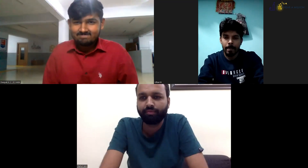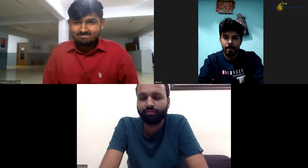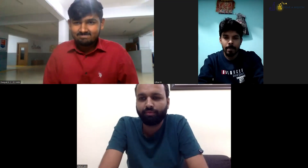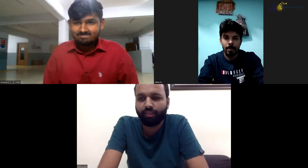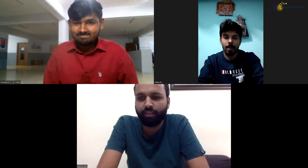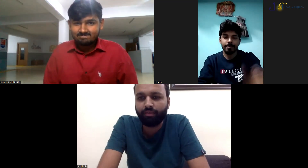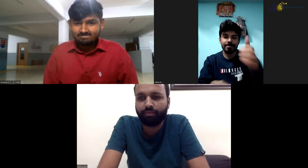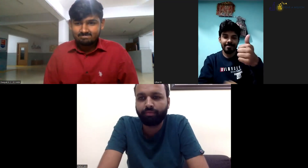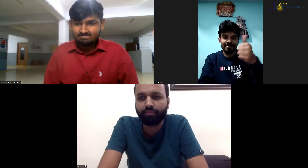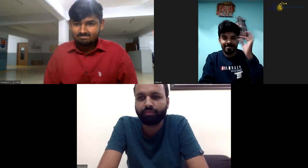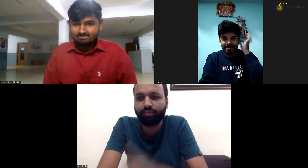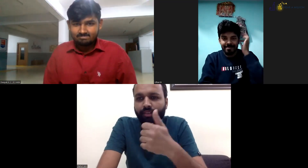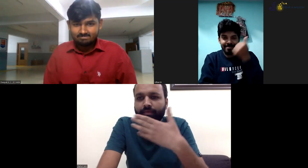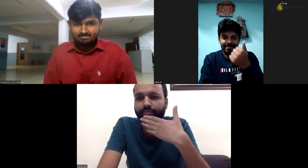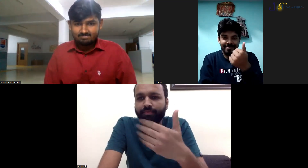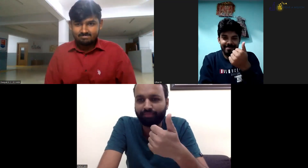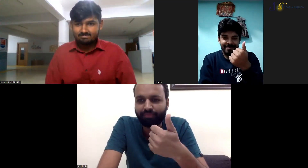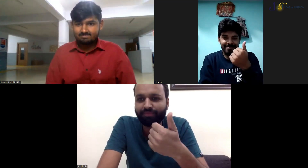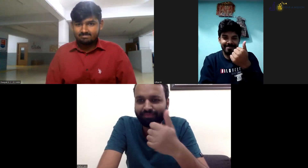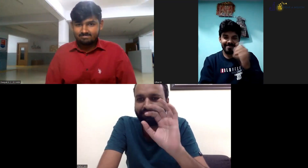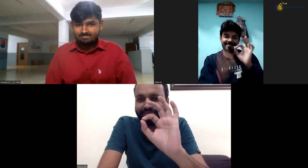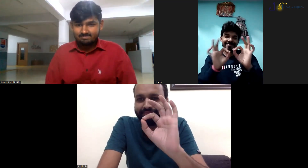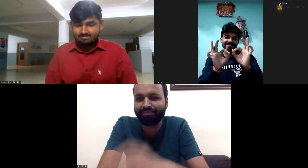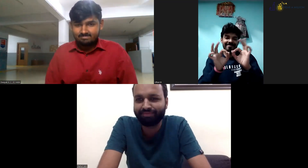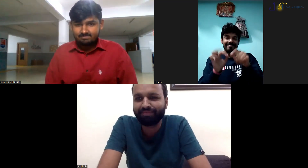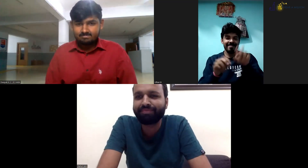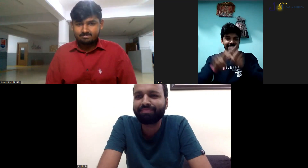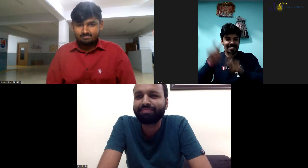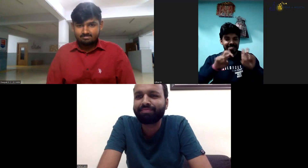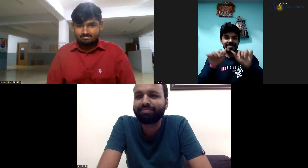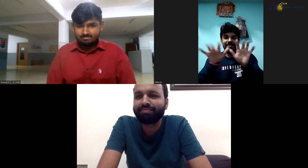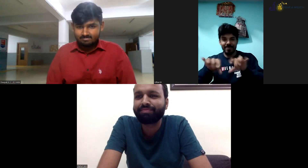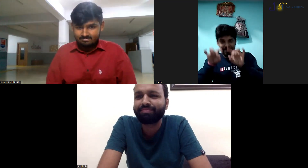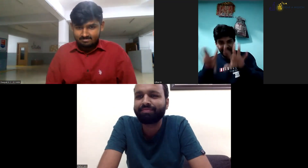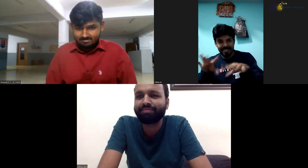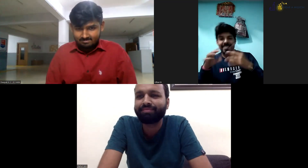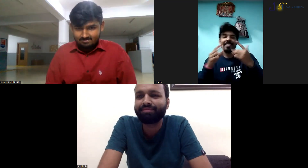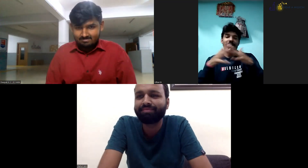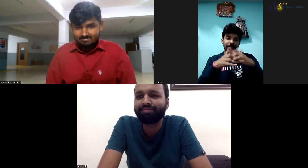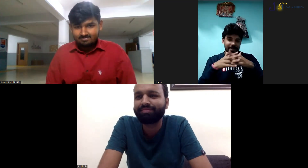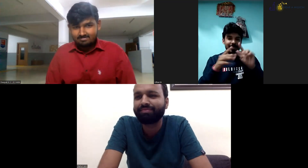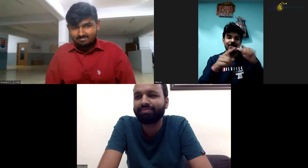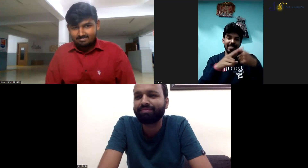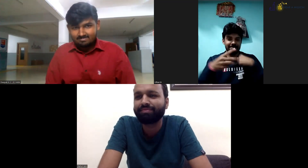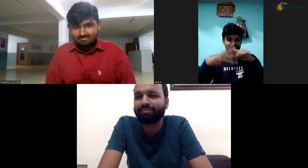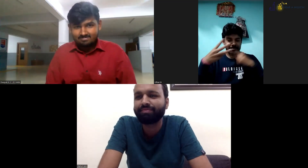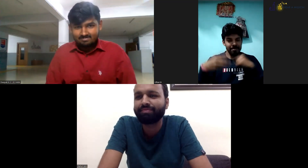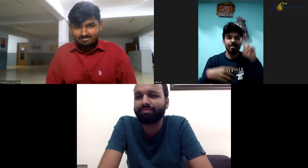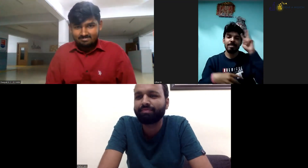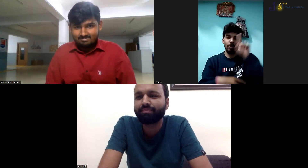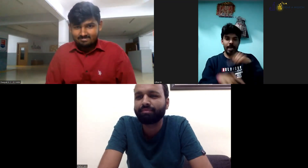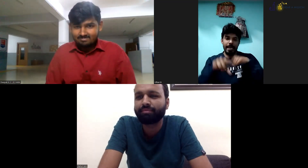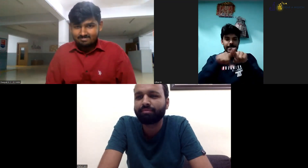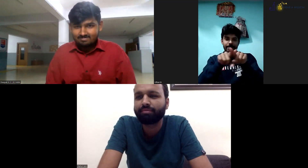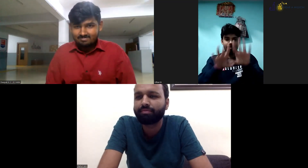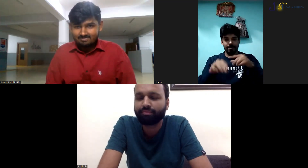That's great. Rahul is here. So, yeah, Utkarsh. Hi, Rahul. Hi, hello. So, yeah,